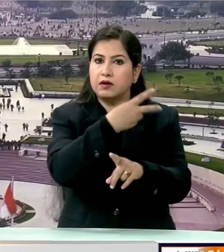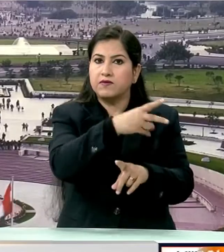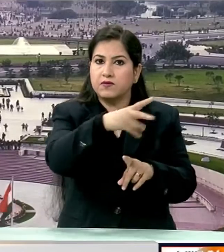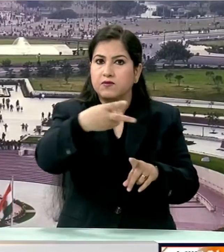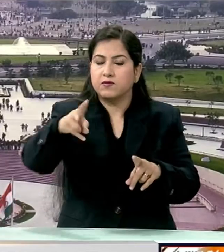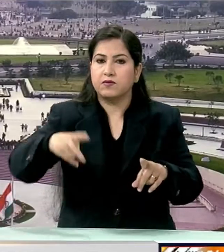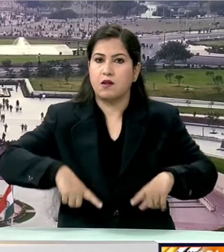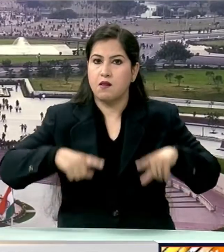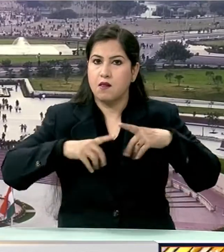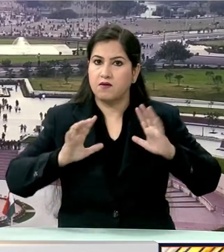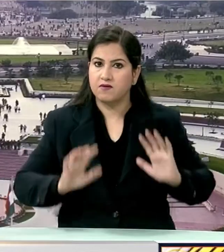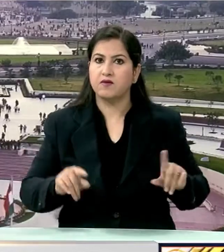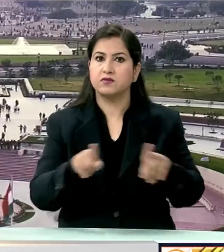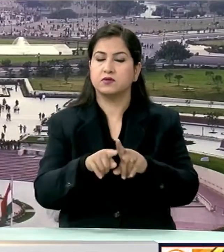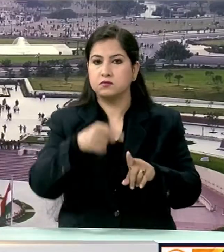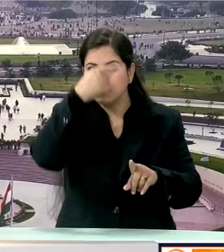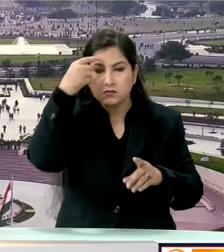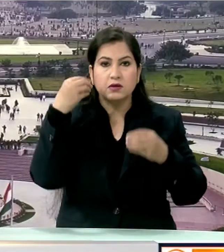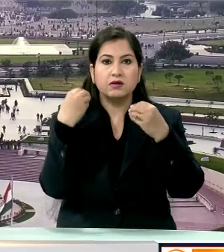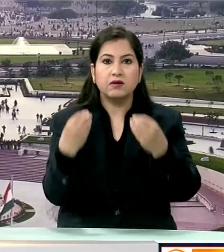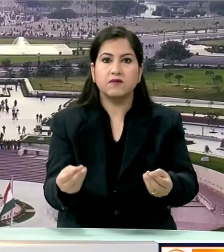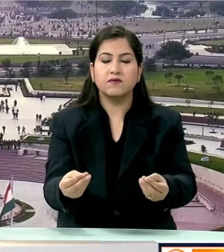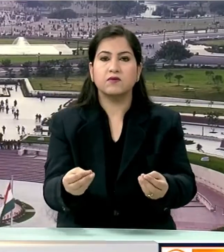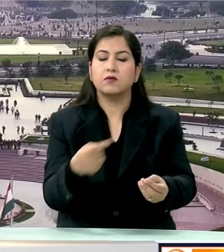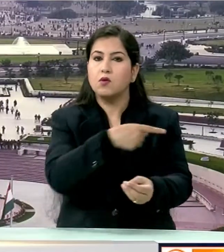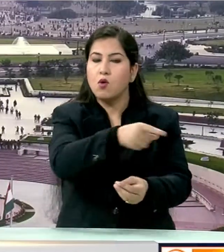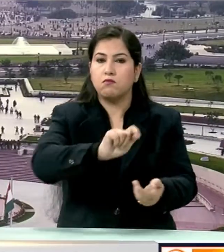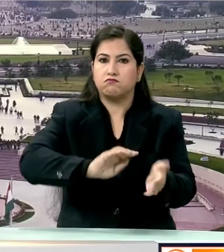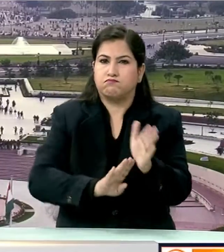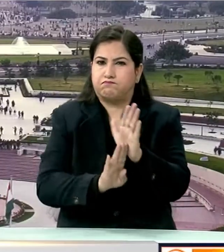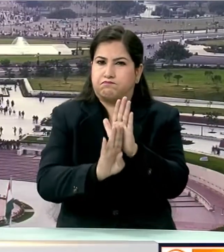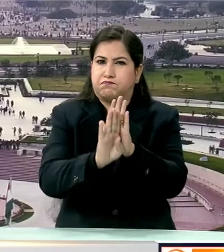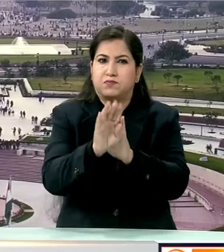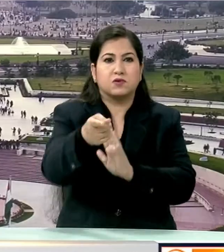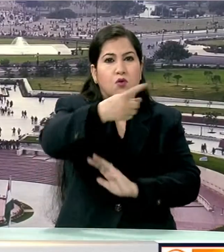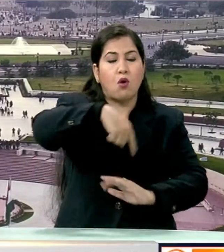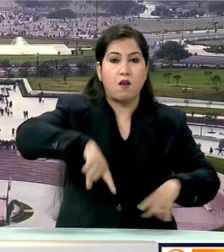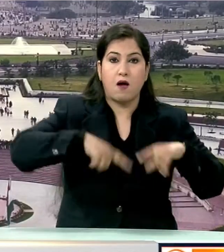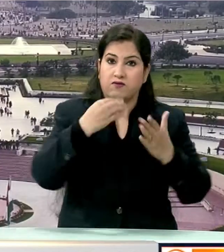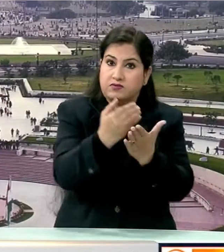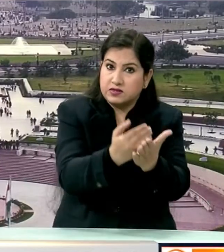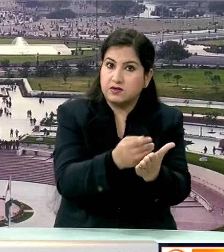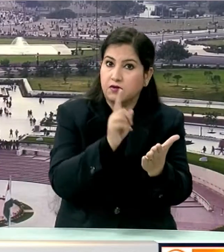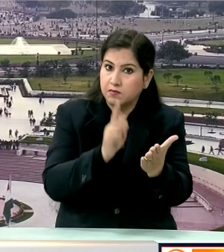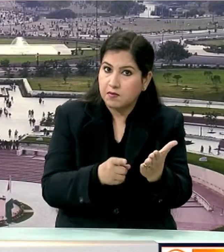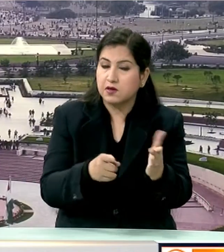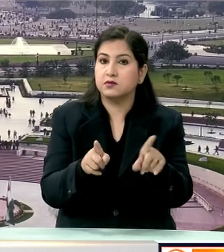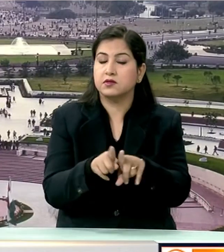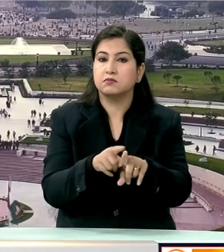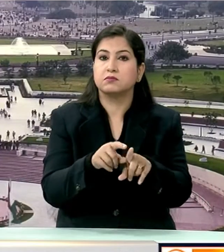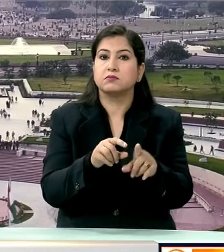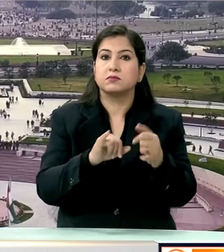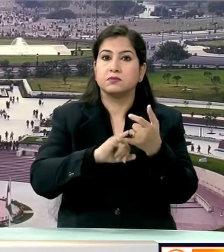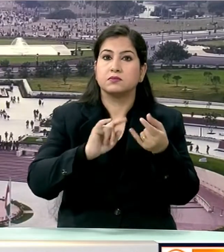forefront. It provides a unique opportunity to deliver transformative progress for the conservation and sustainable use of